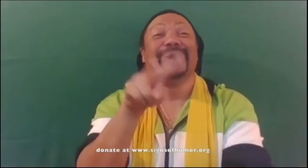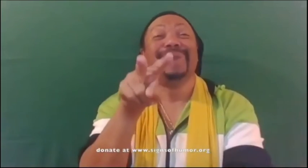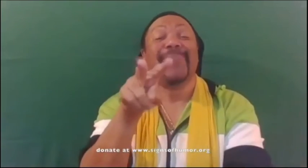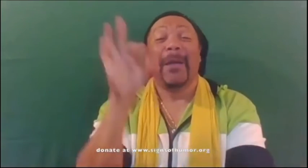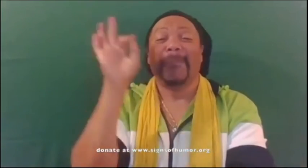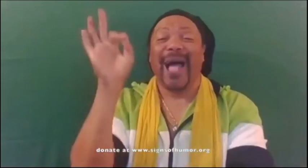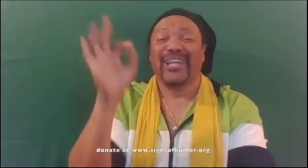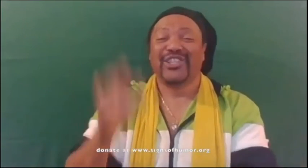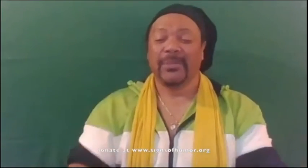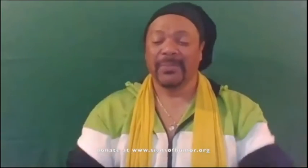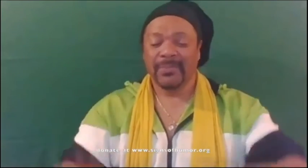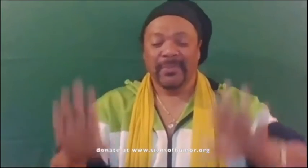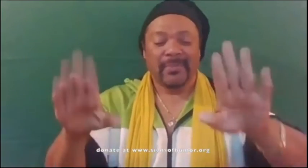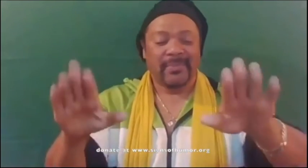I look at the pastor. The pastor's like,